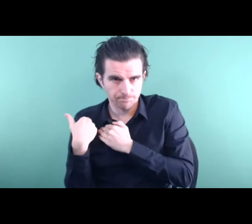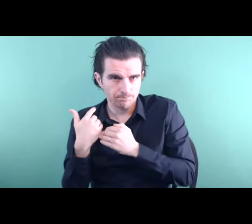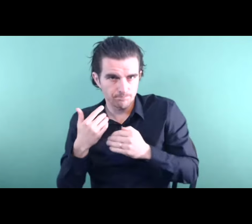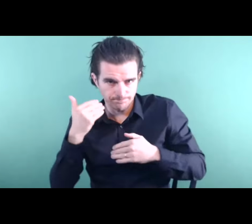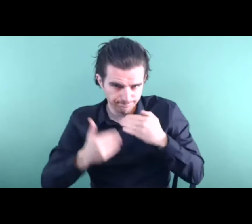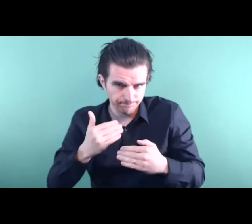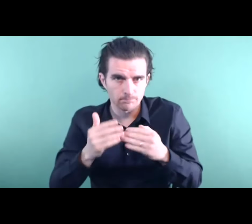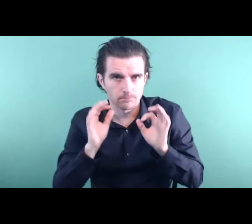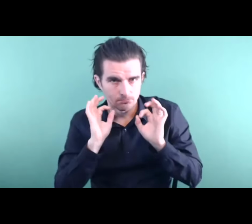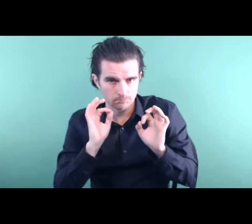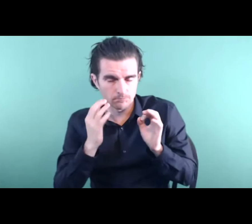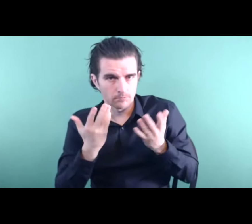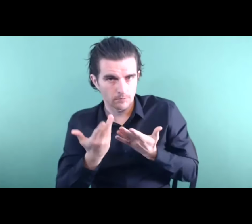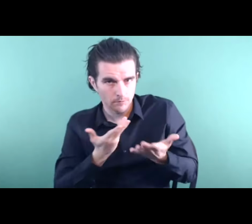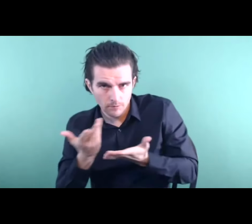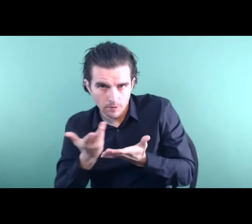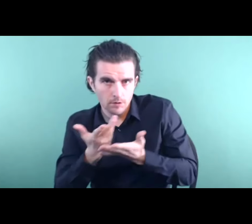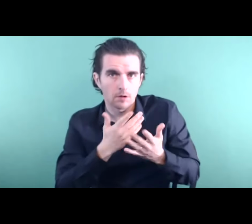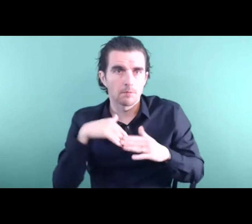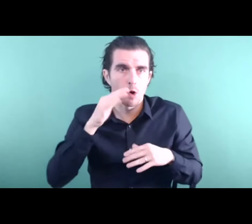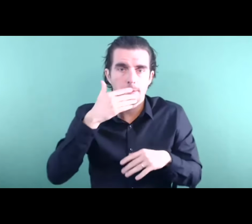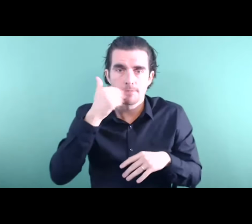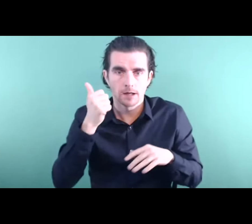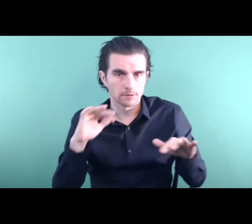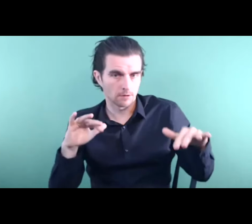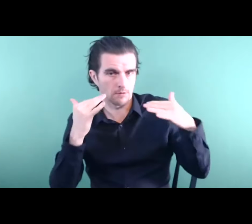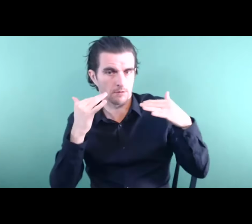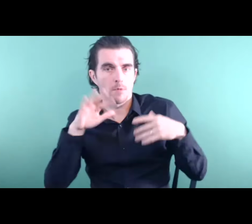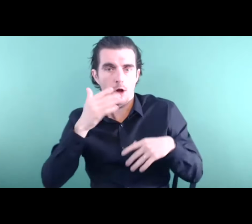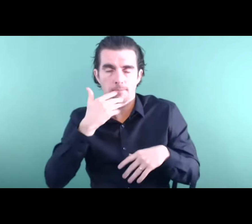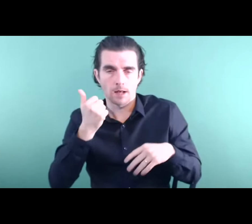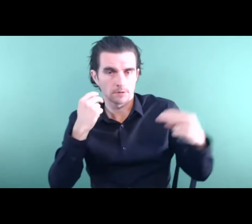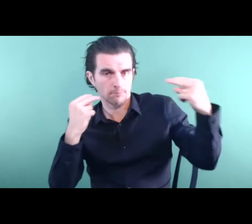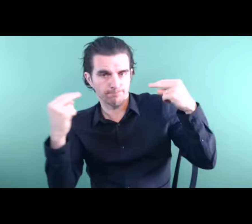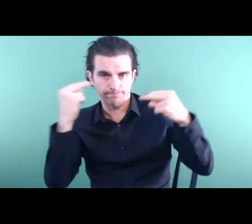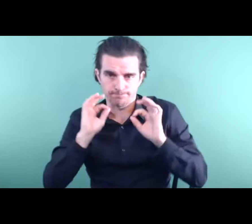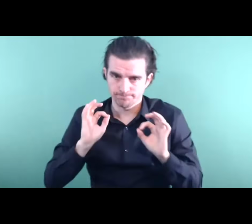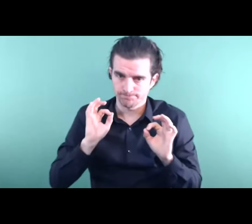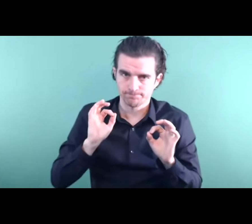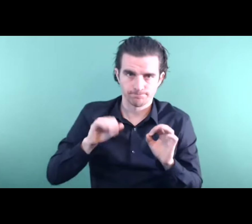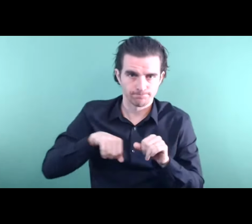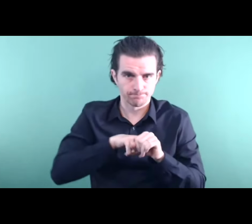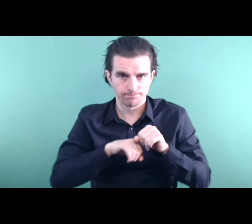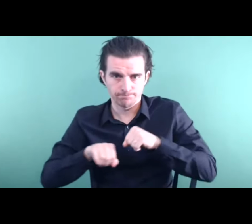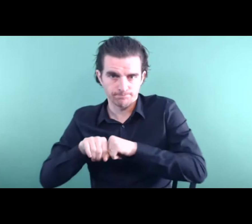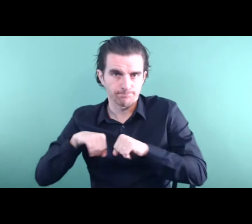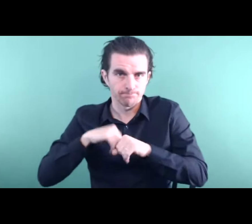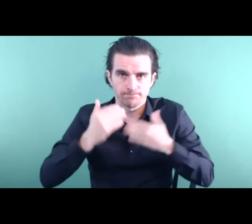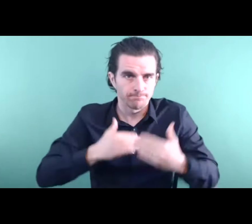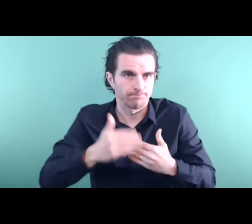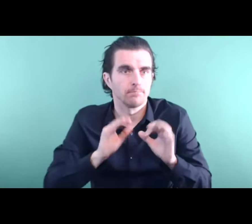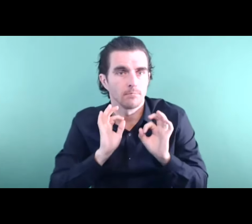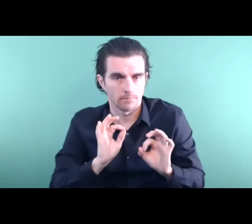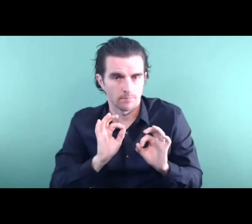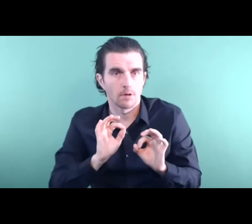Commission need to be and must be based on available evidence. So, for example, we need to